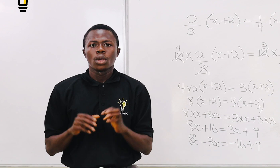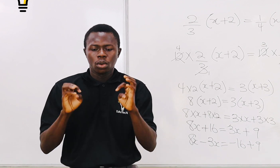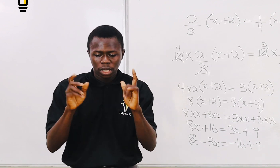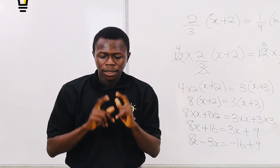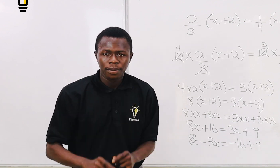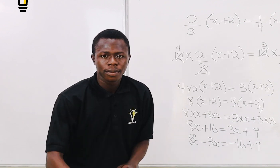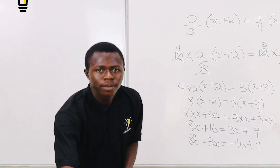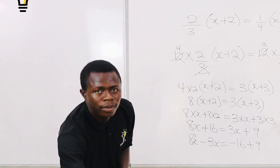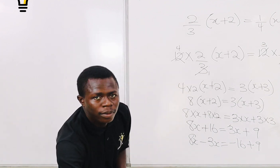do now.